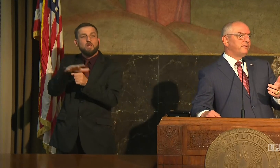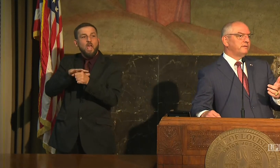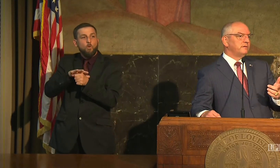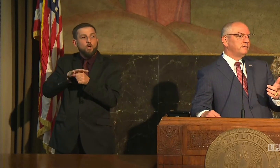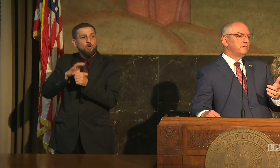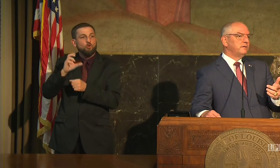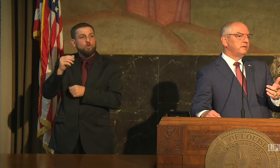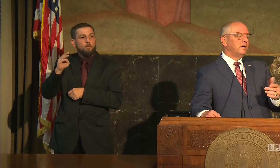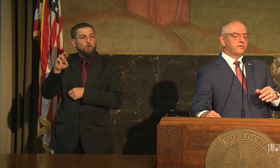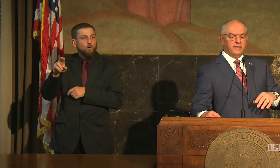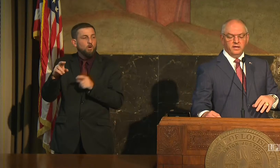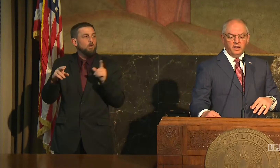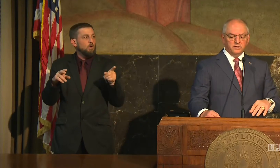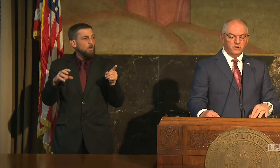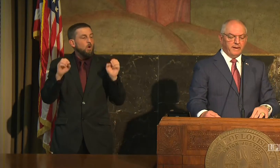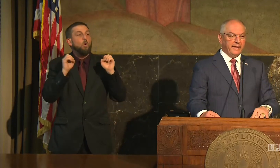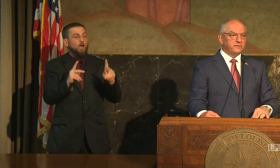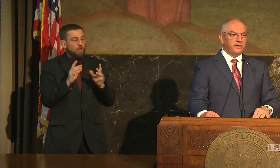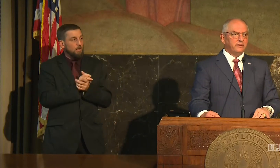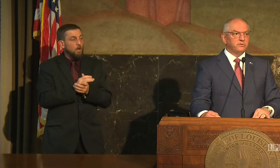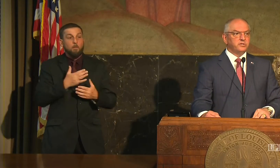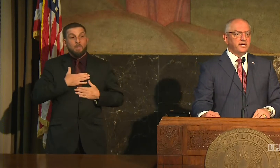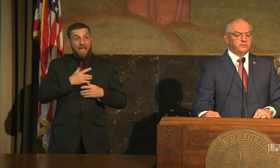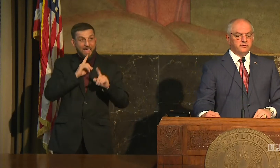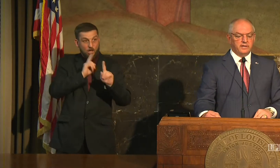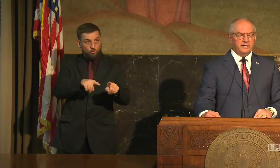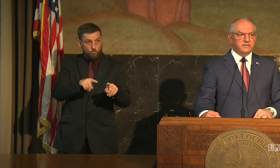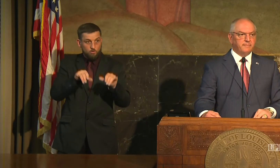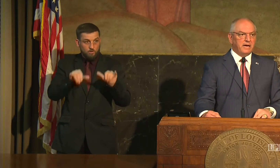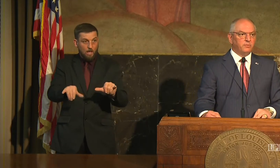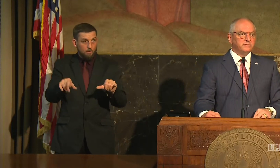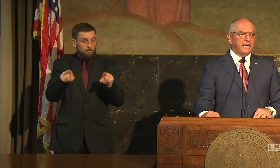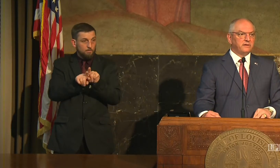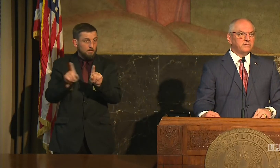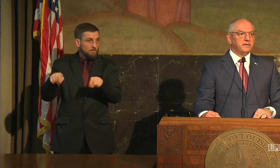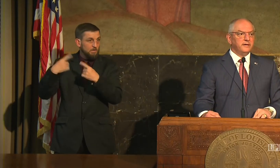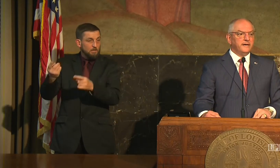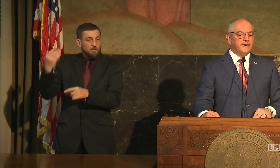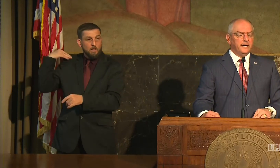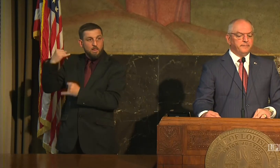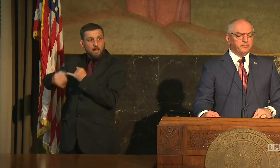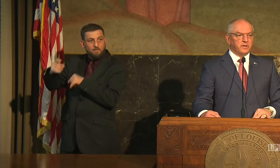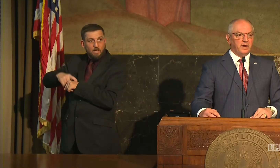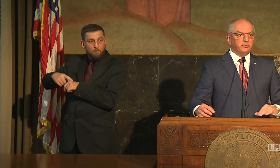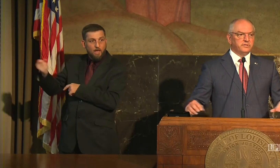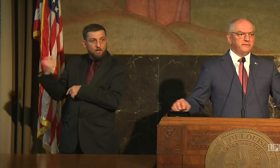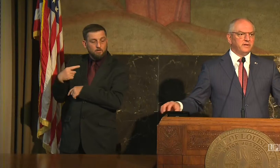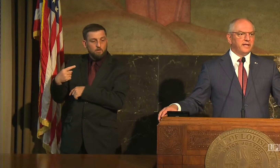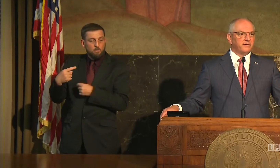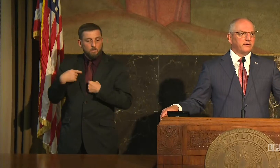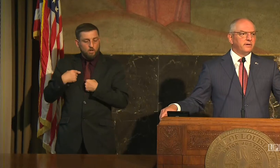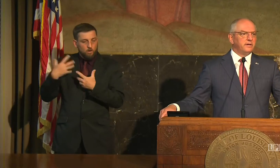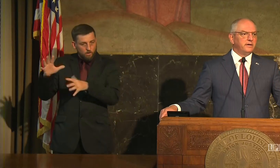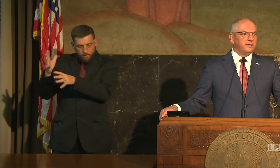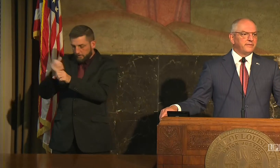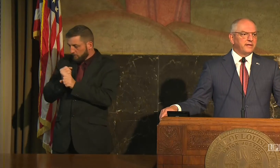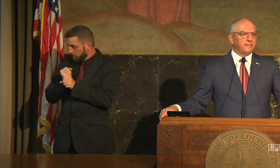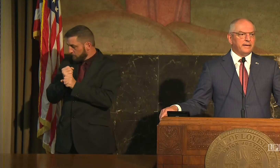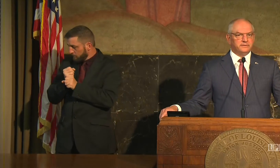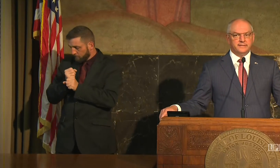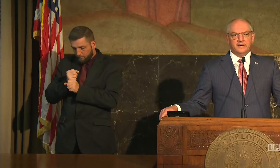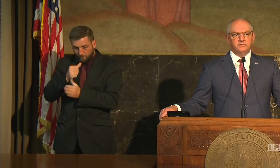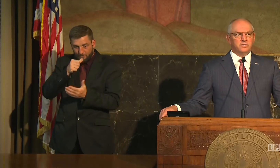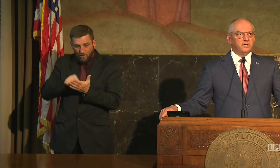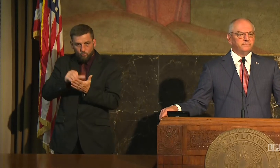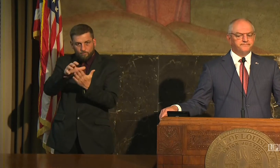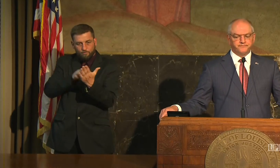UI benefits? Yes, sir. Okay, so my answer hasn't changed since the last time I was asked. I received a letter, I think